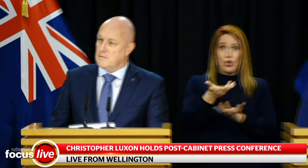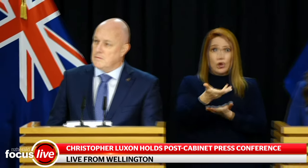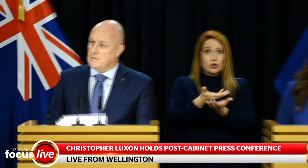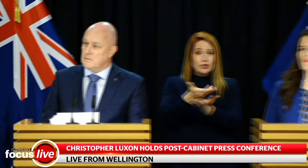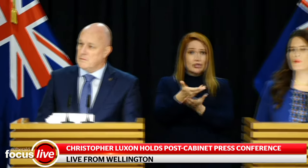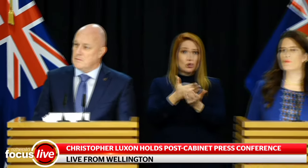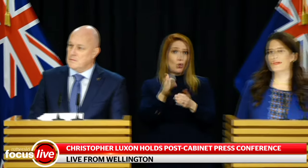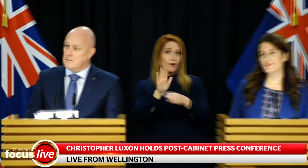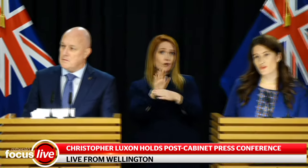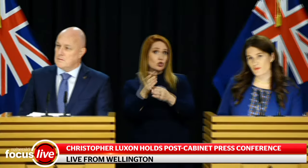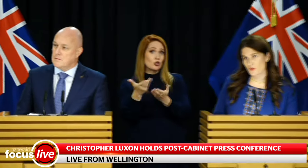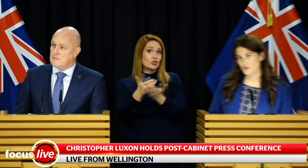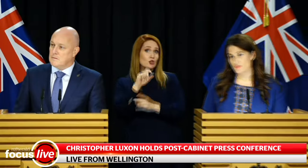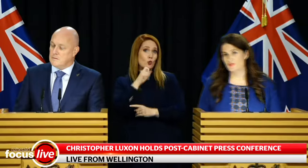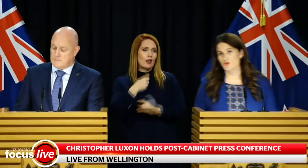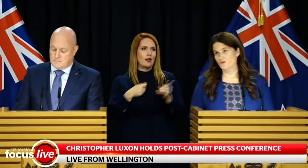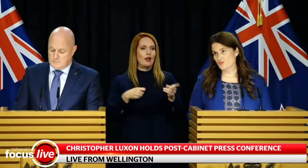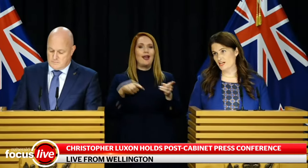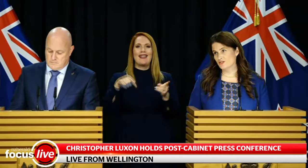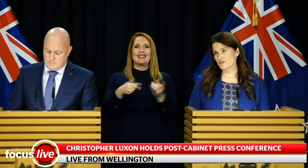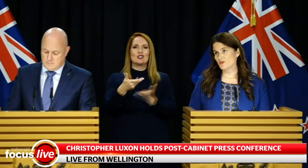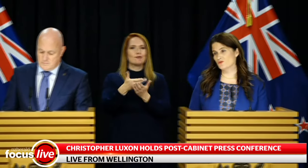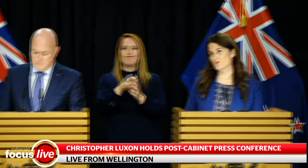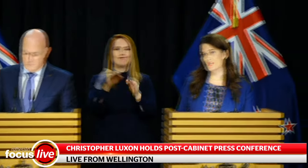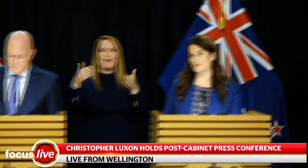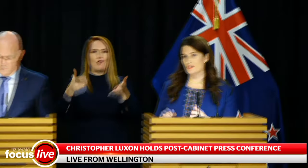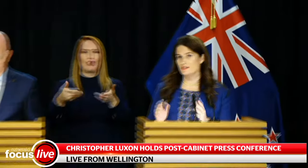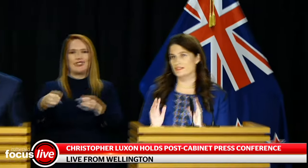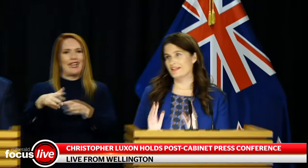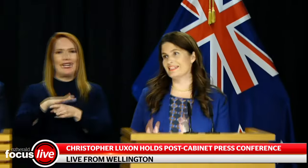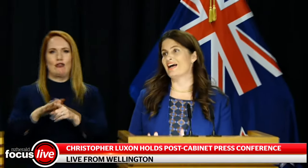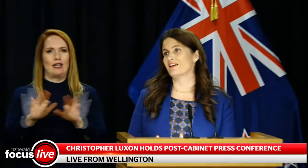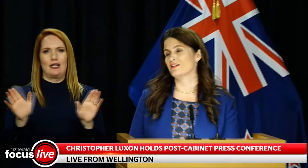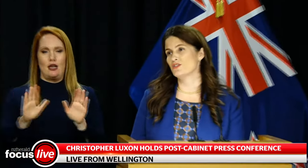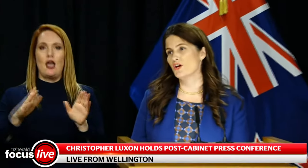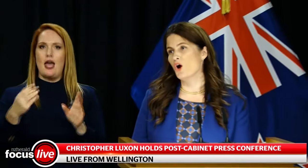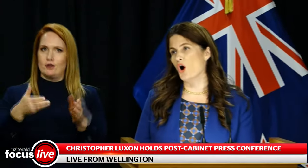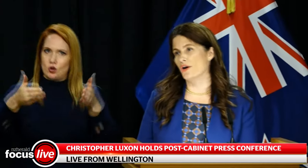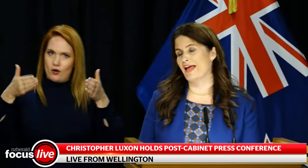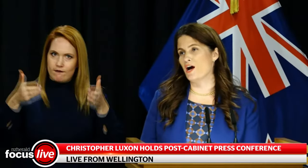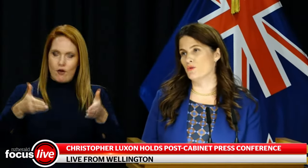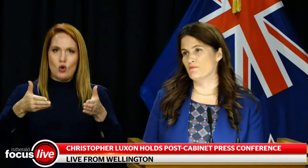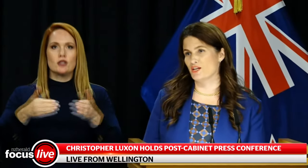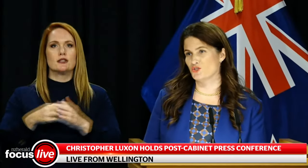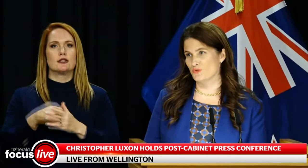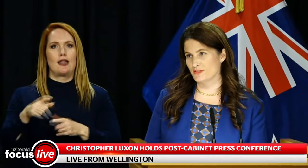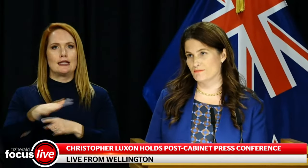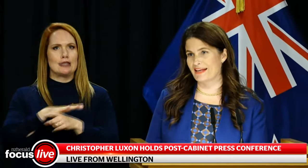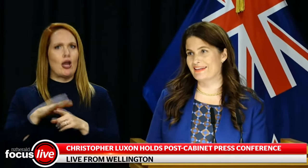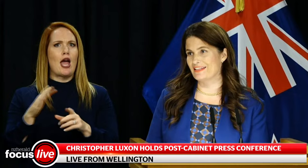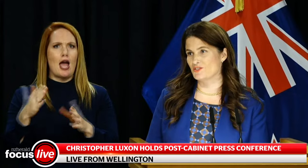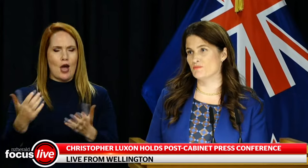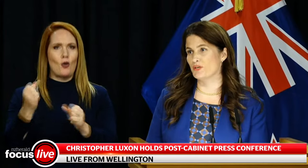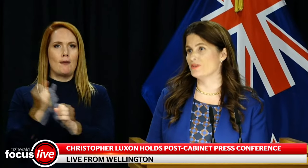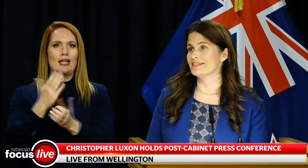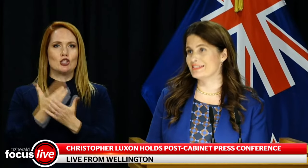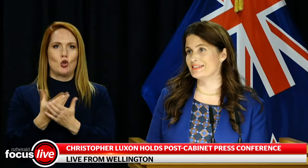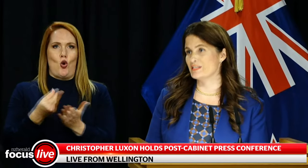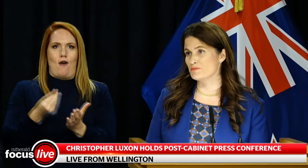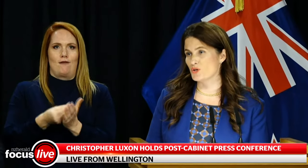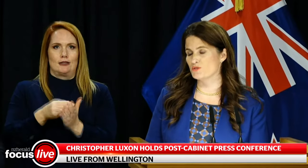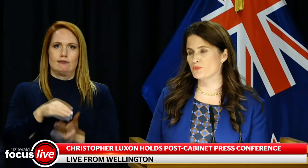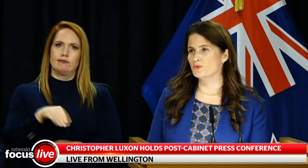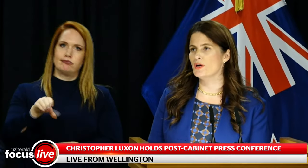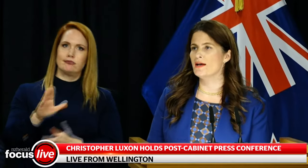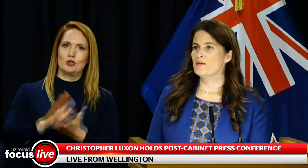any future consultation? Well, that's not the focus of this consultation. This consultation needs to stay targeted on how we make sure this money gets to parents as